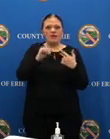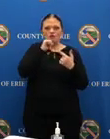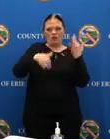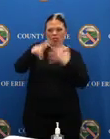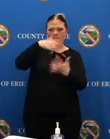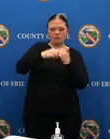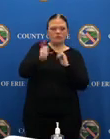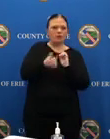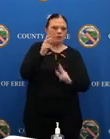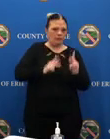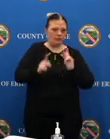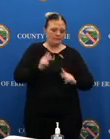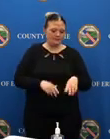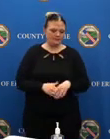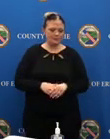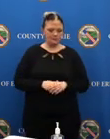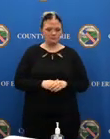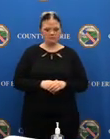as possible.